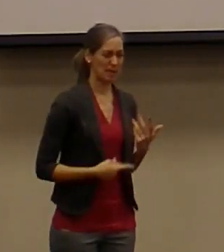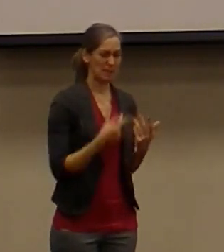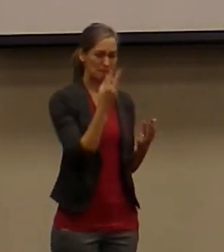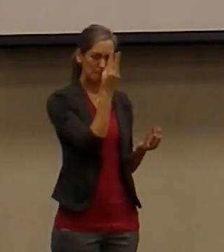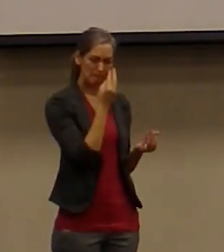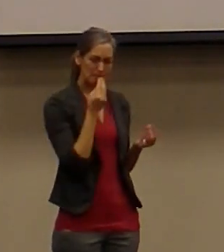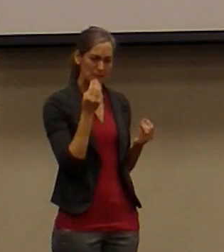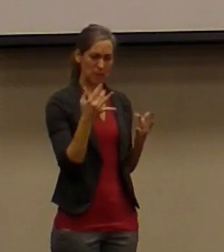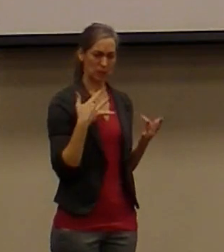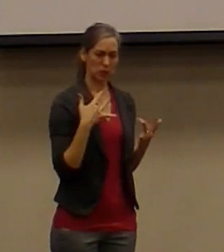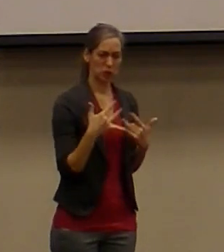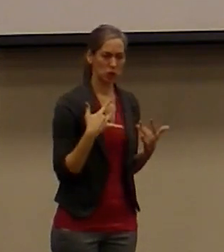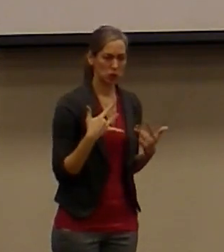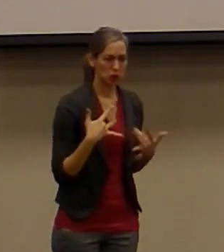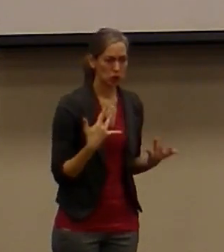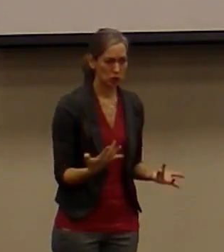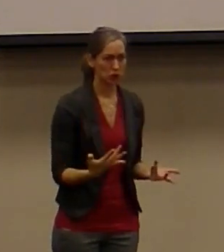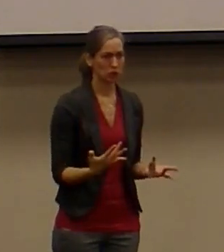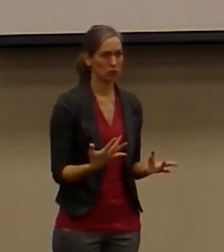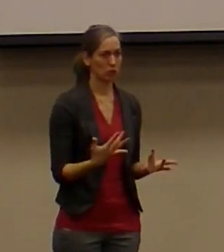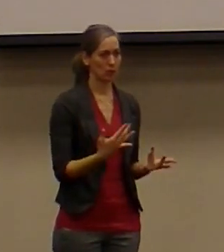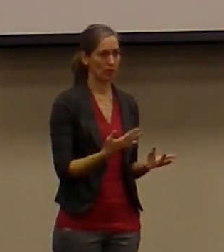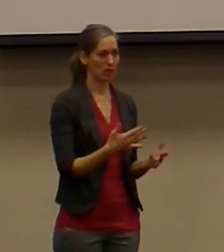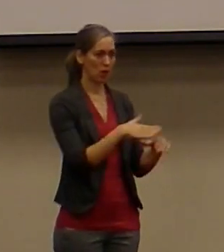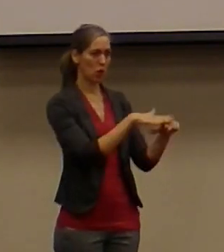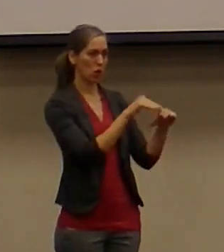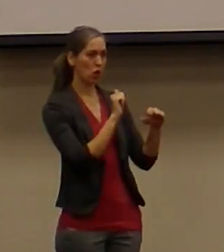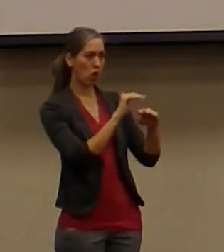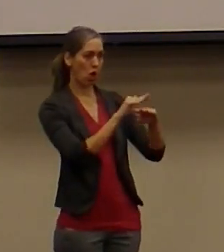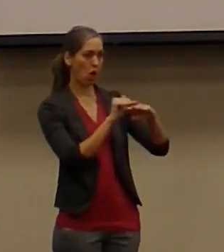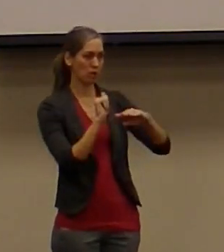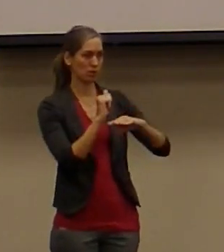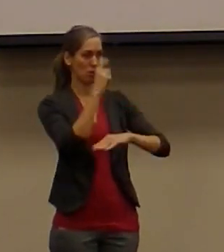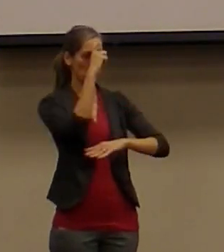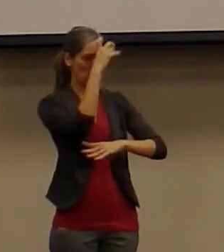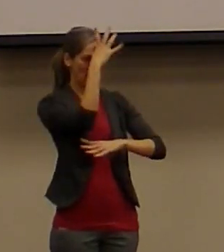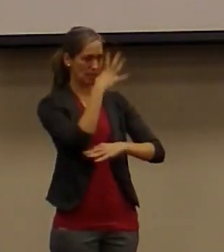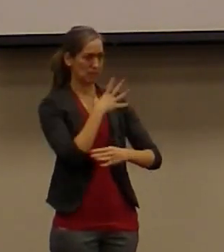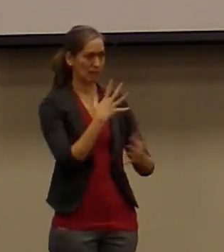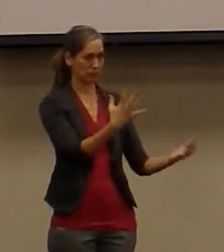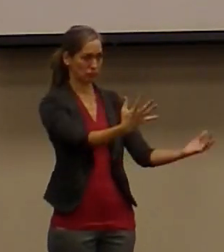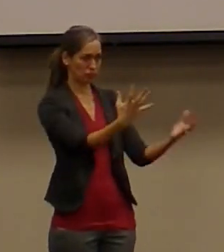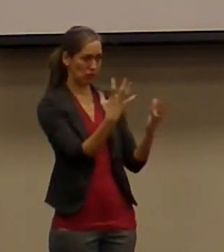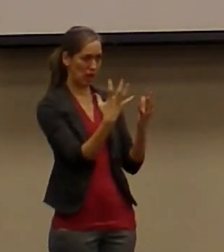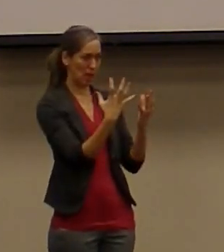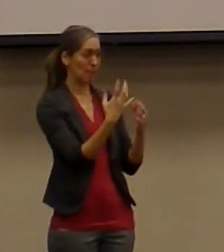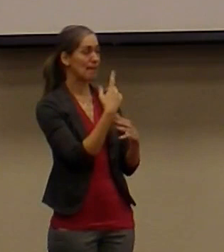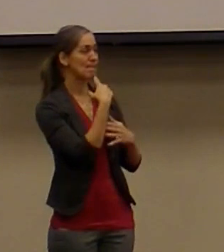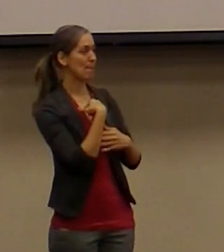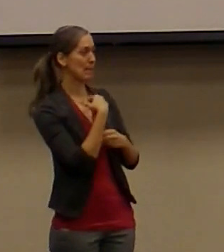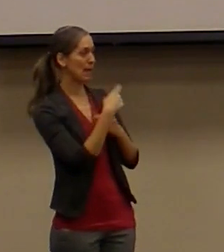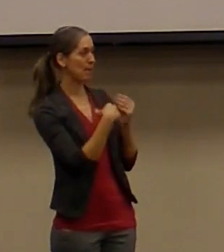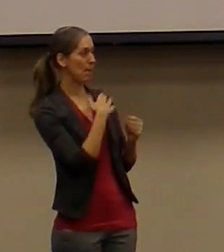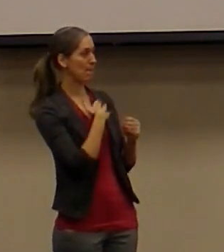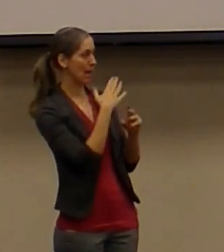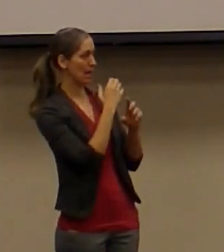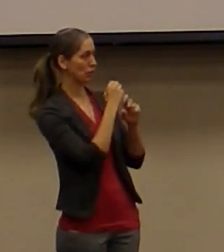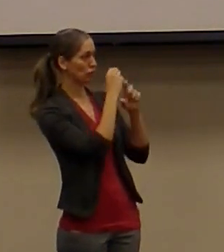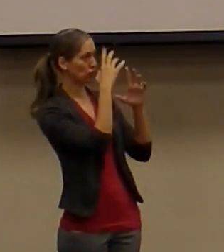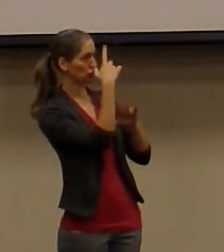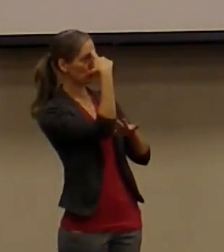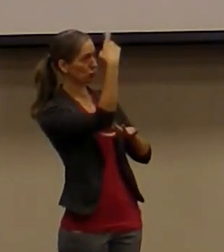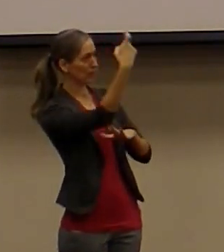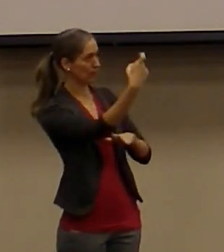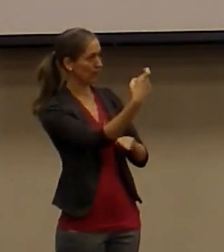so concerning to him that he calls in his wise men and said, I want you to tell me about the dream that I had. Number one, tell